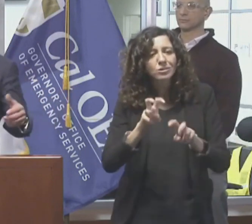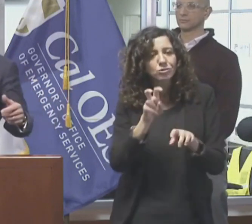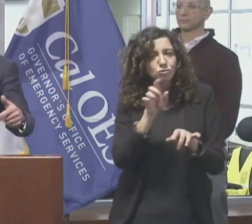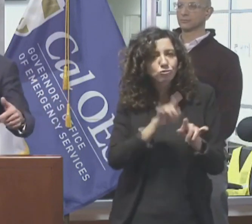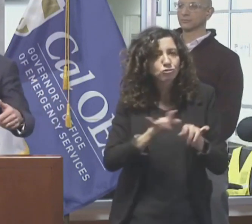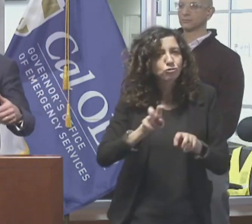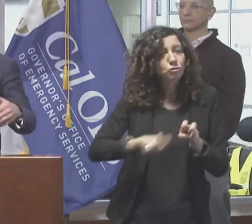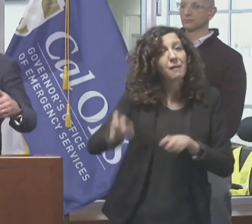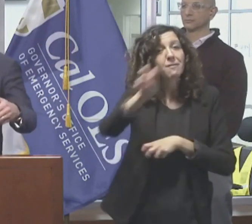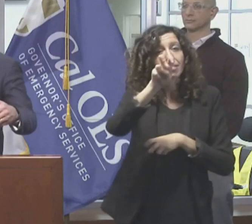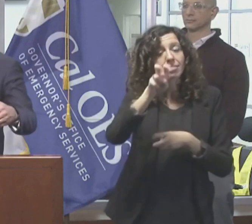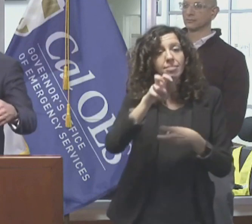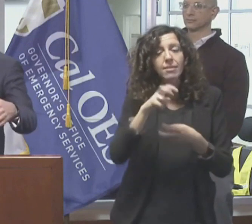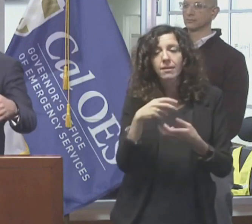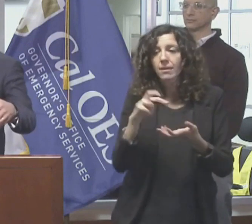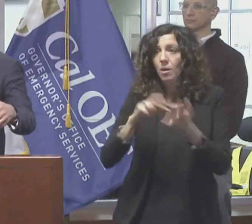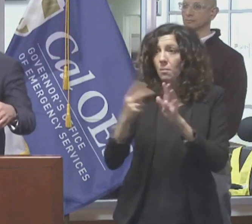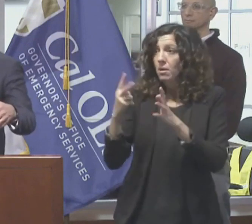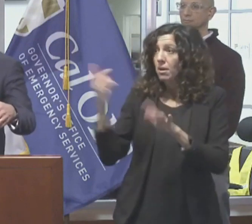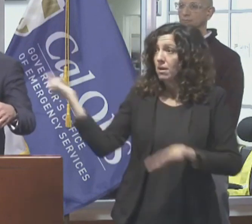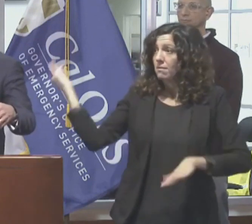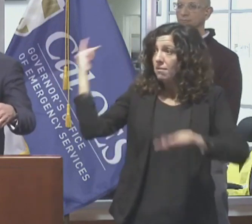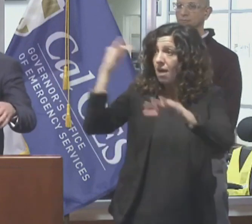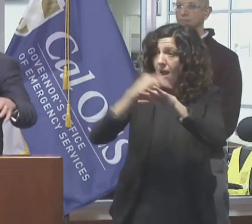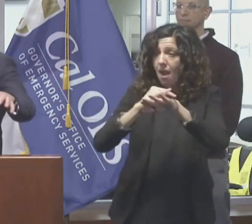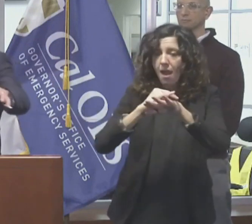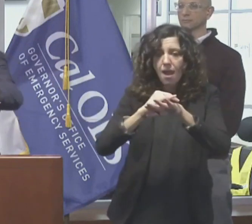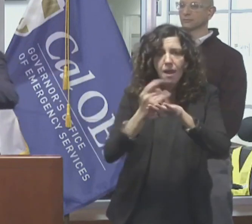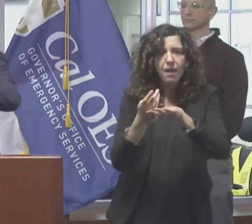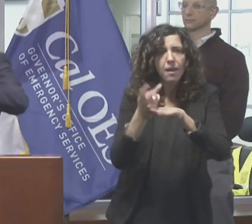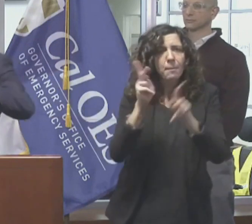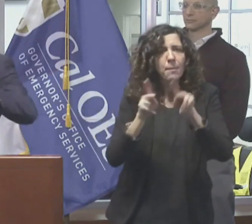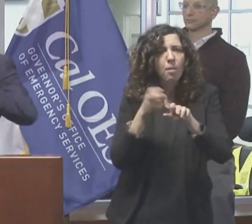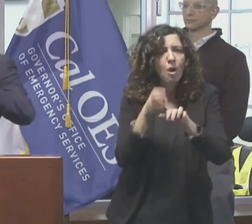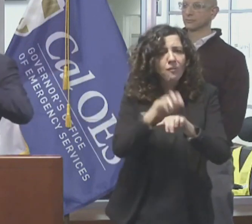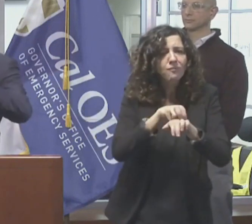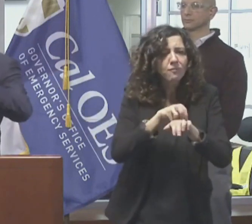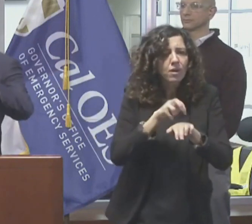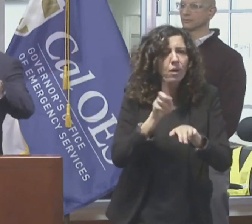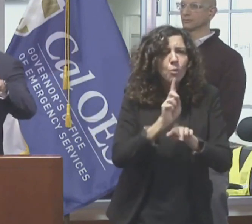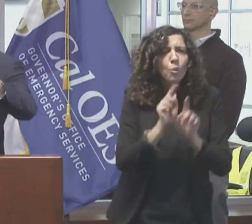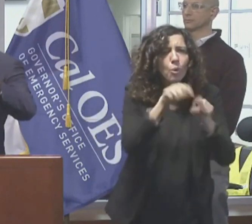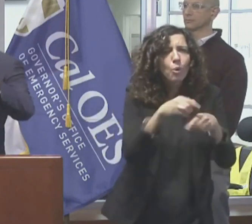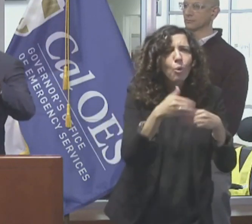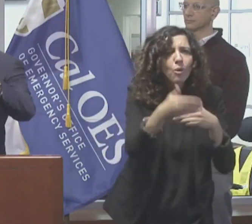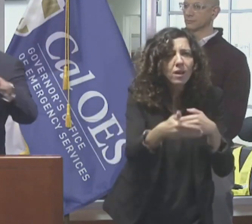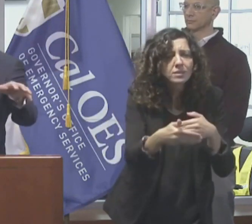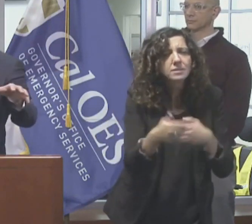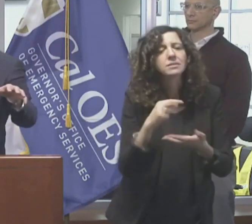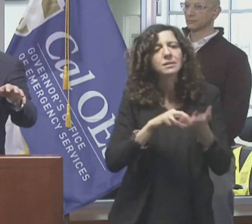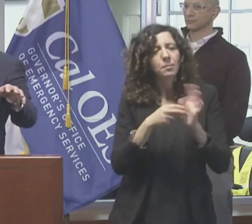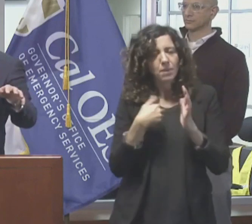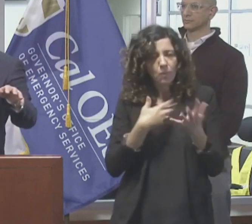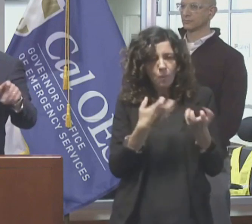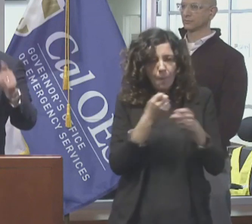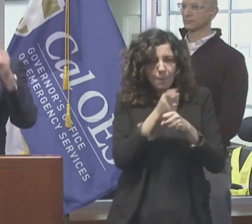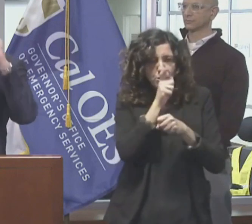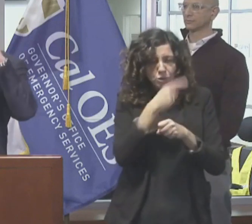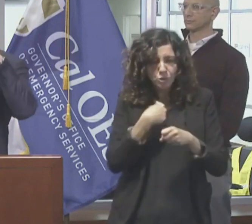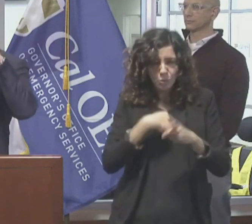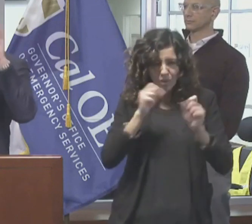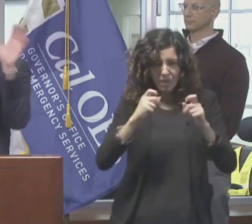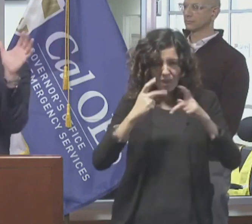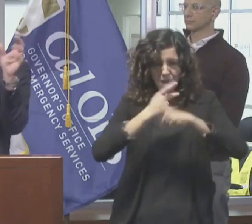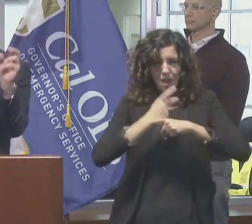in, where people go after they come into the state, so that we can quite literally model spread, so that we're